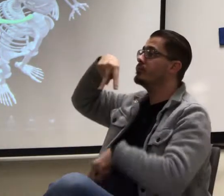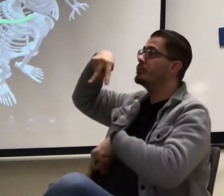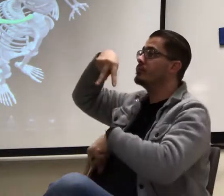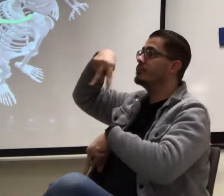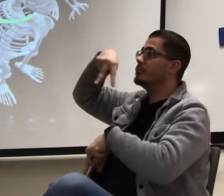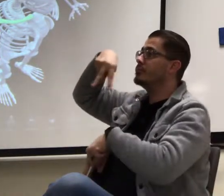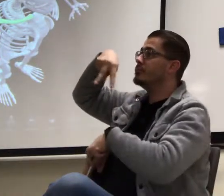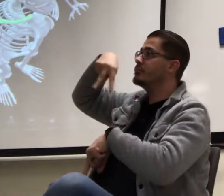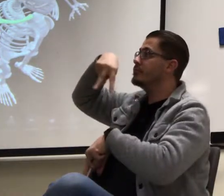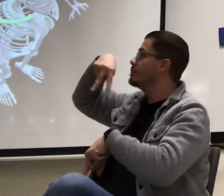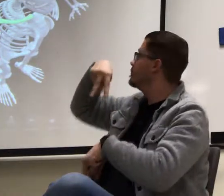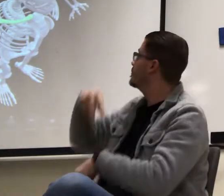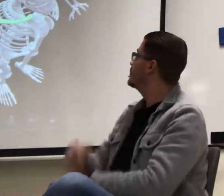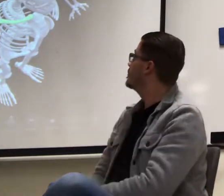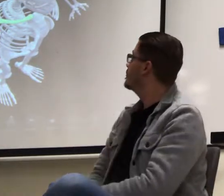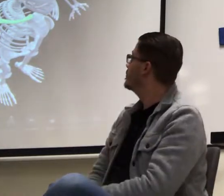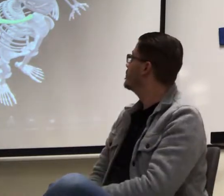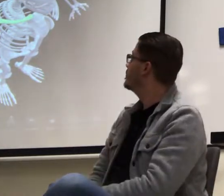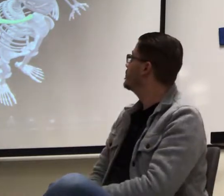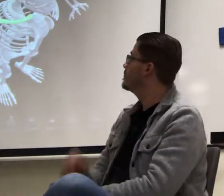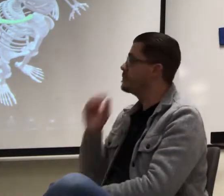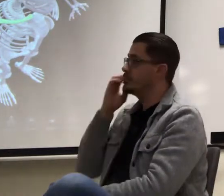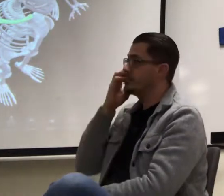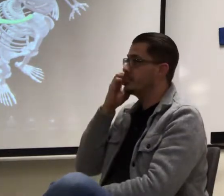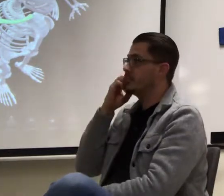it articulates with the